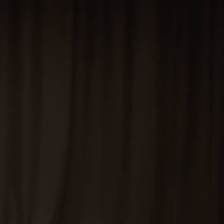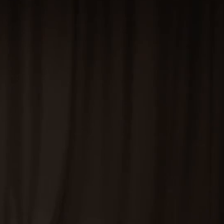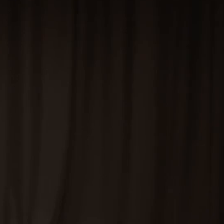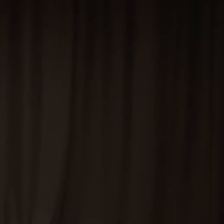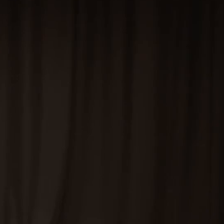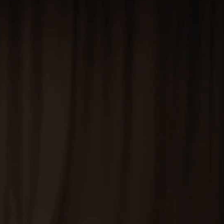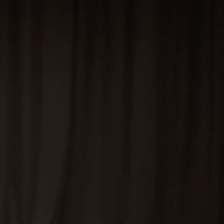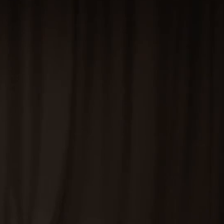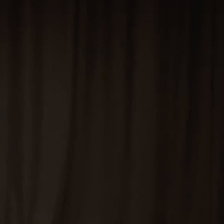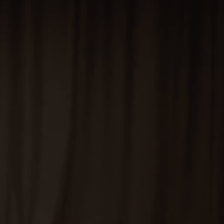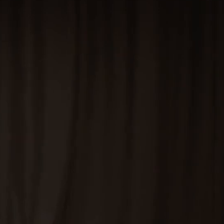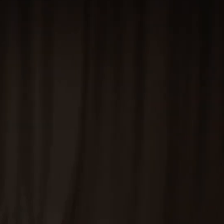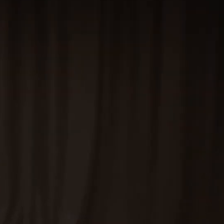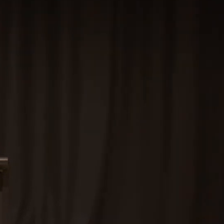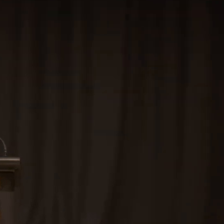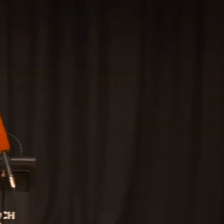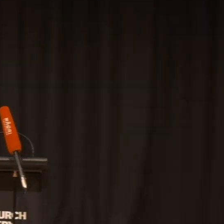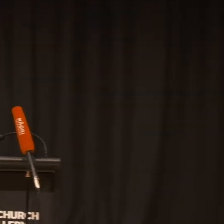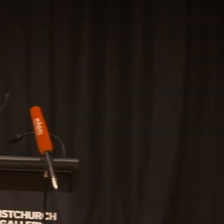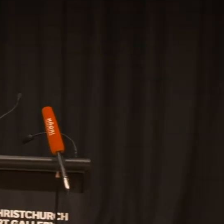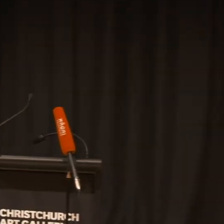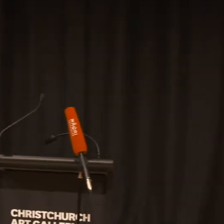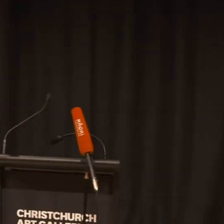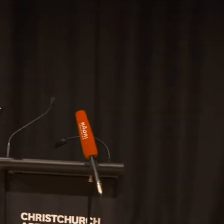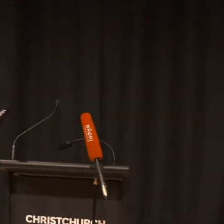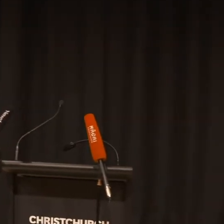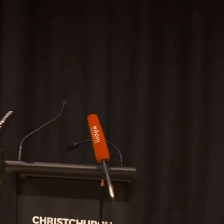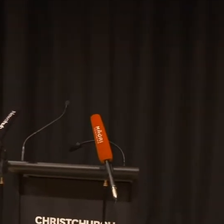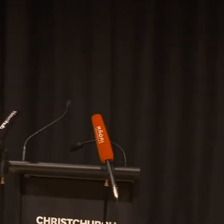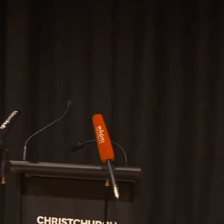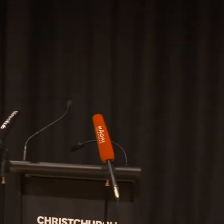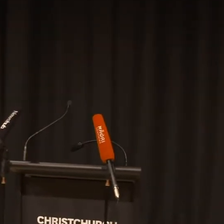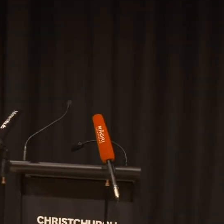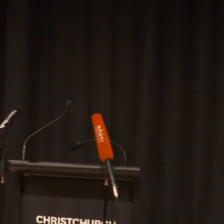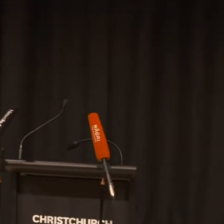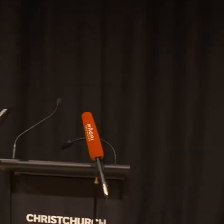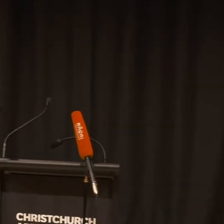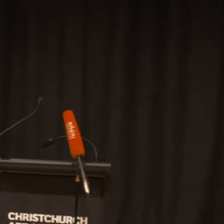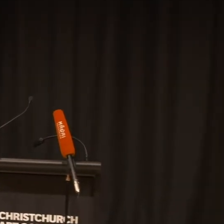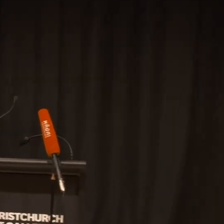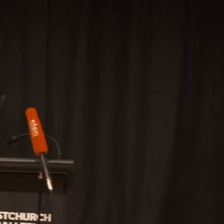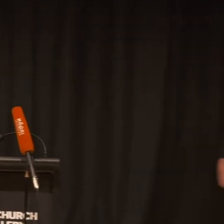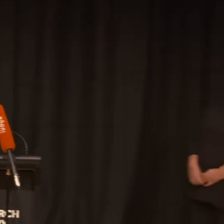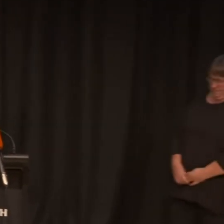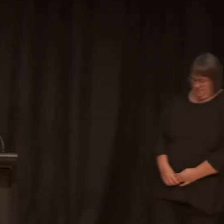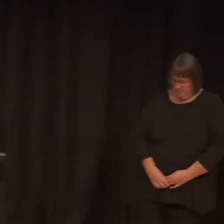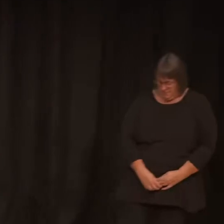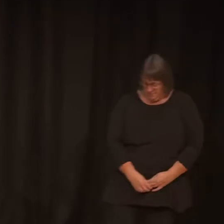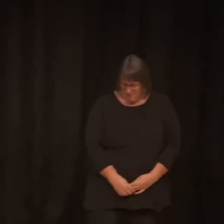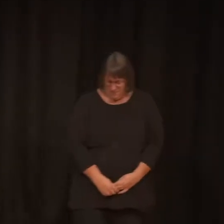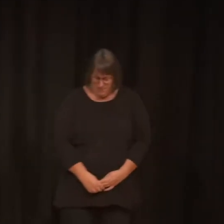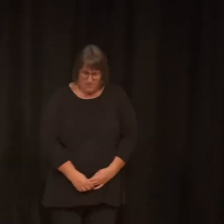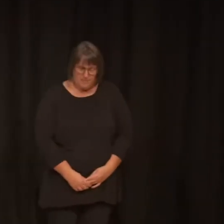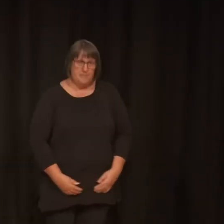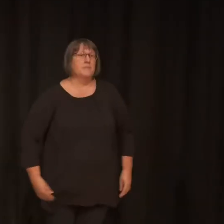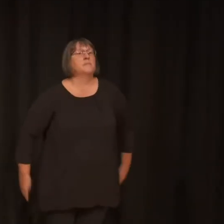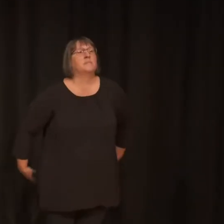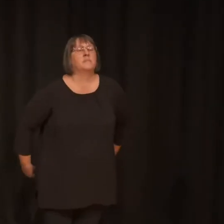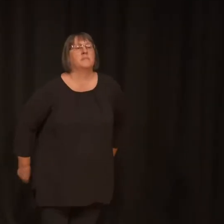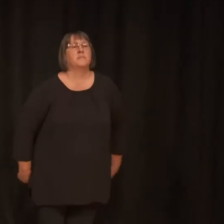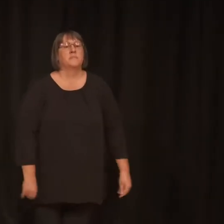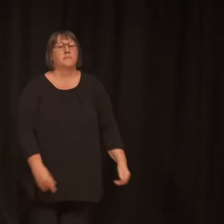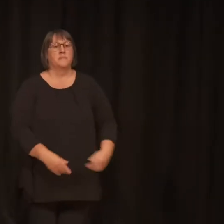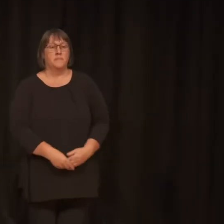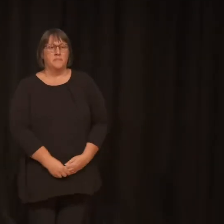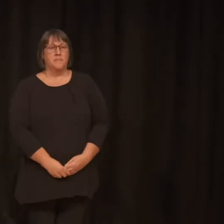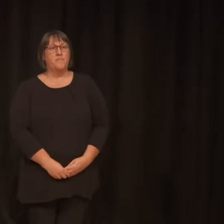the director couldn't make it, so come back tomorrow, the driver will pick you up again. The amazing thing is that they were never